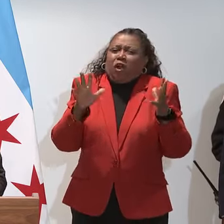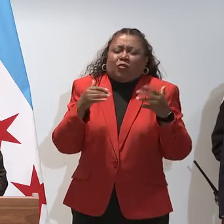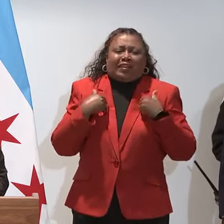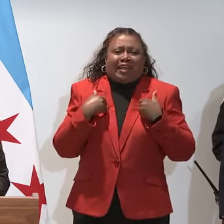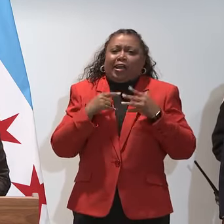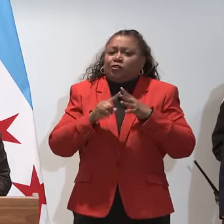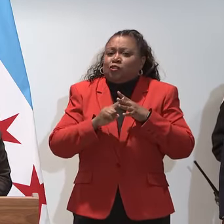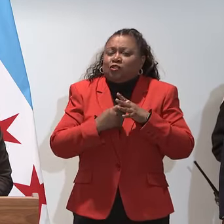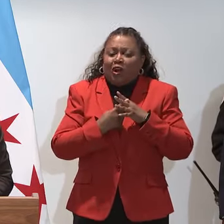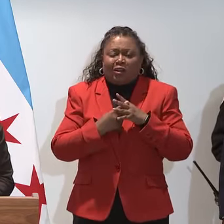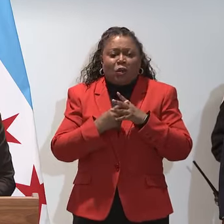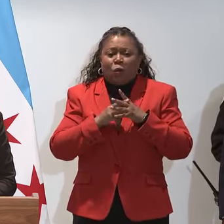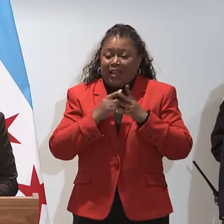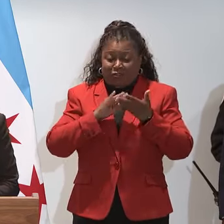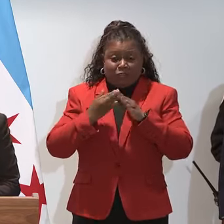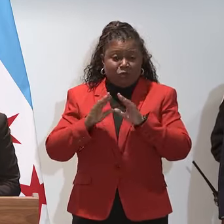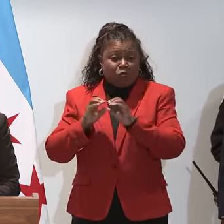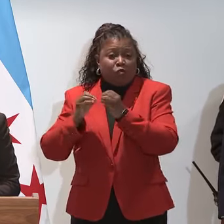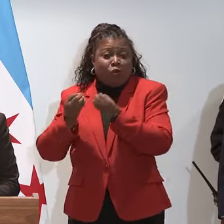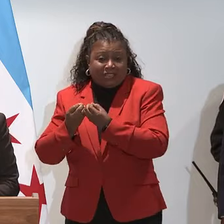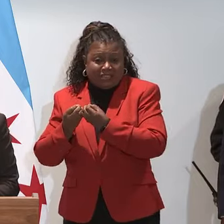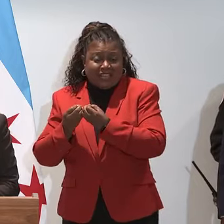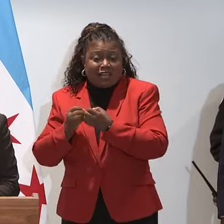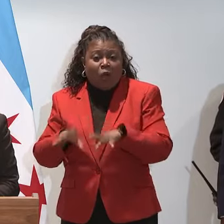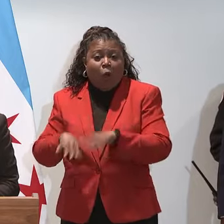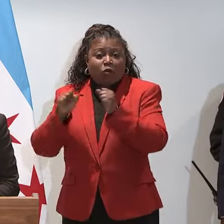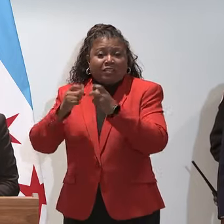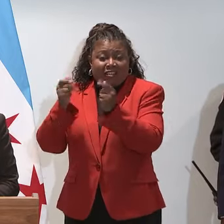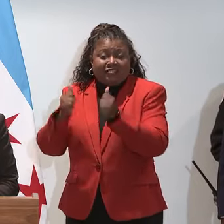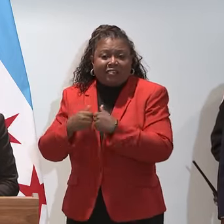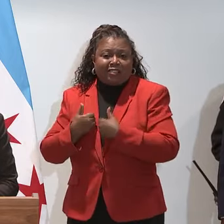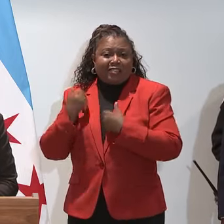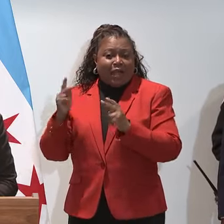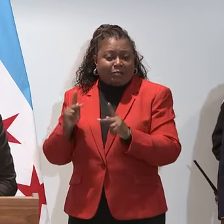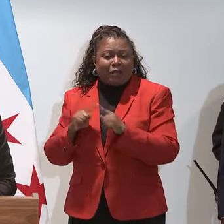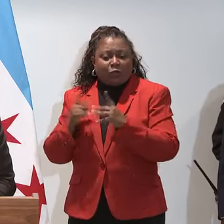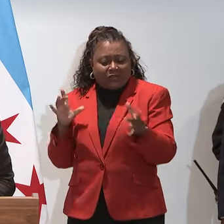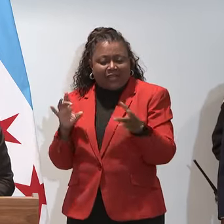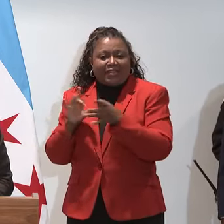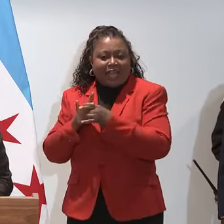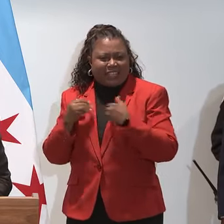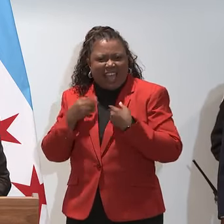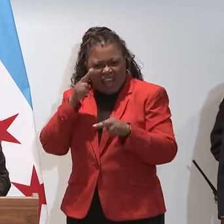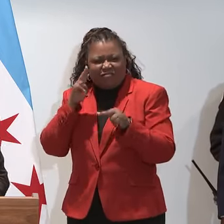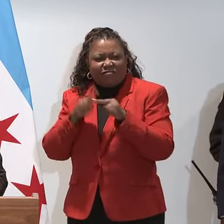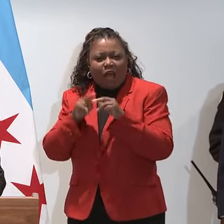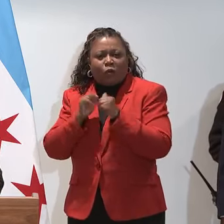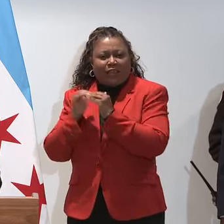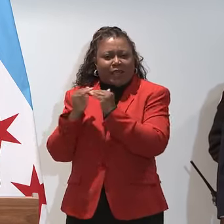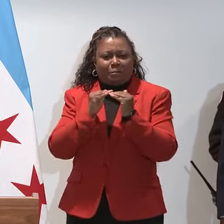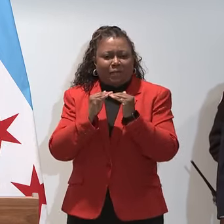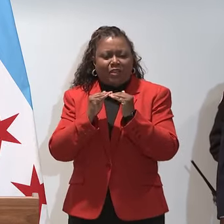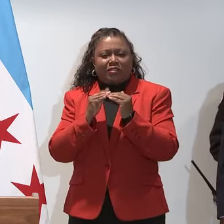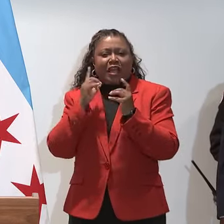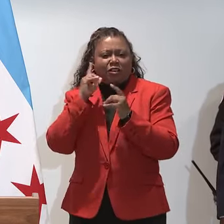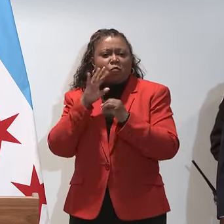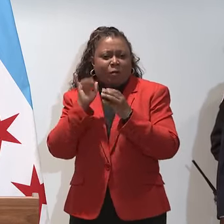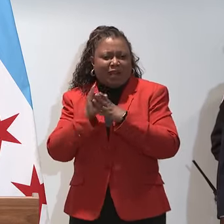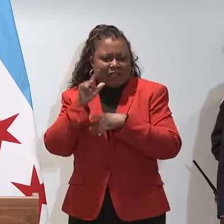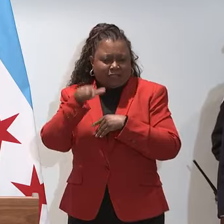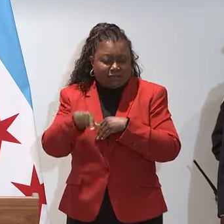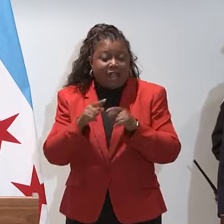gotten started. We've got community organizations hosting events for young people to connect and have fun with peers, and you'll hear more about